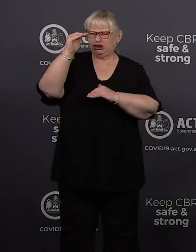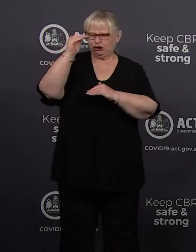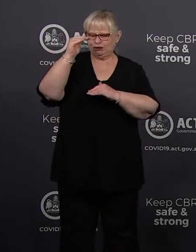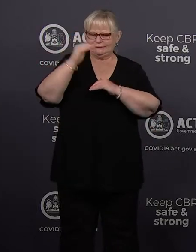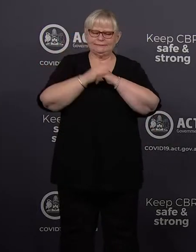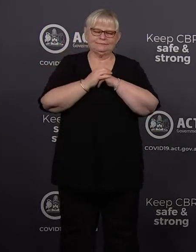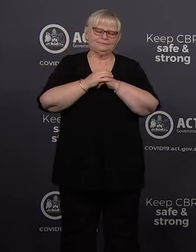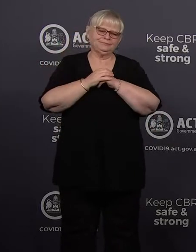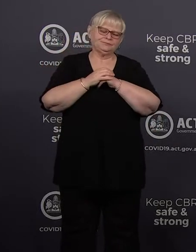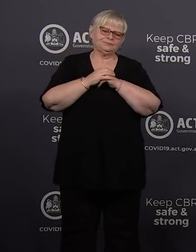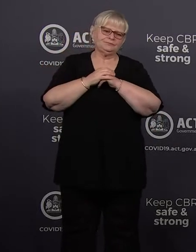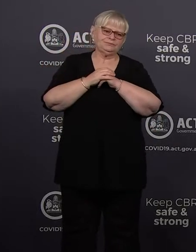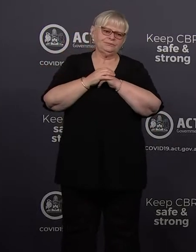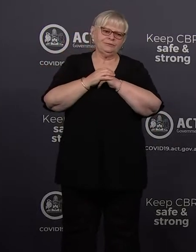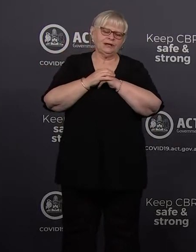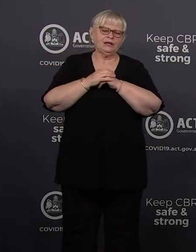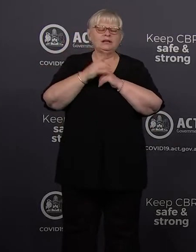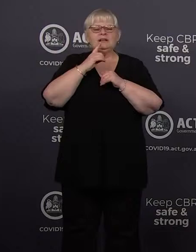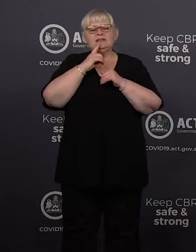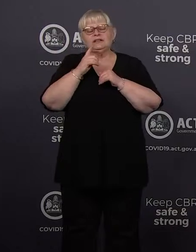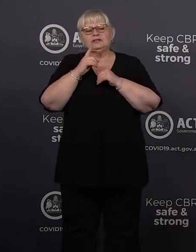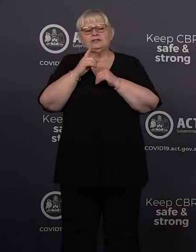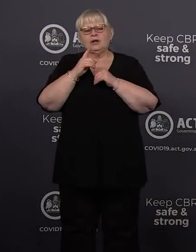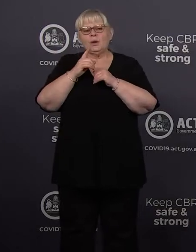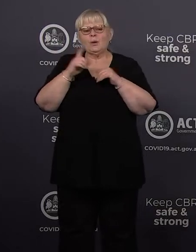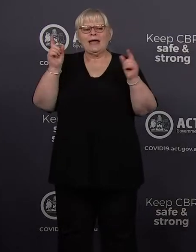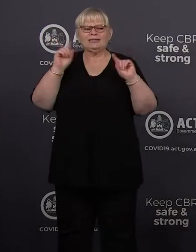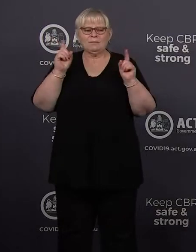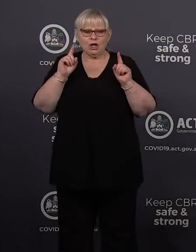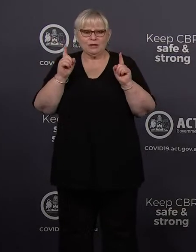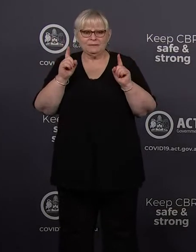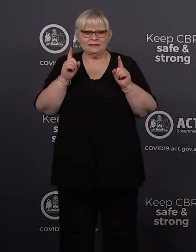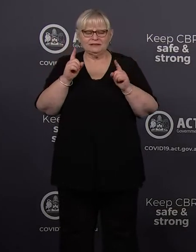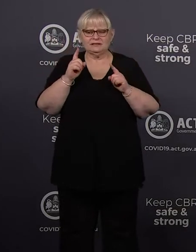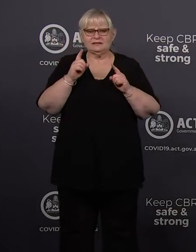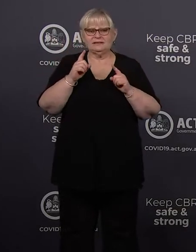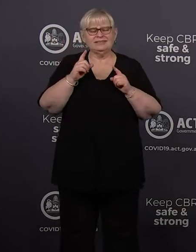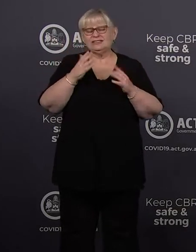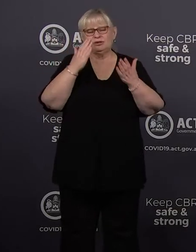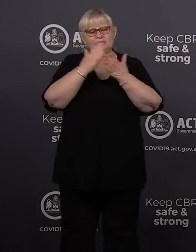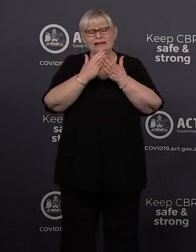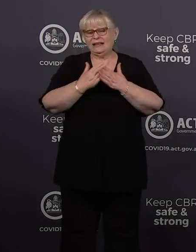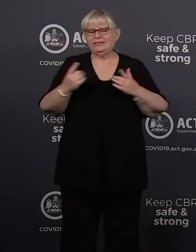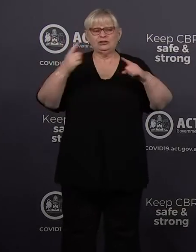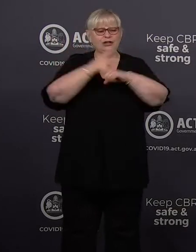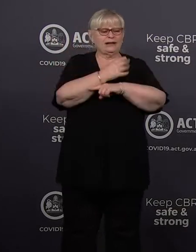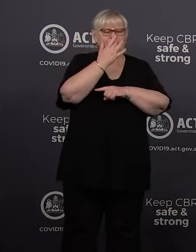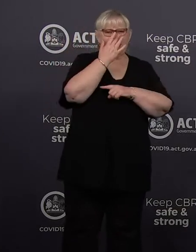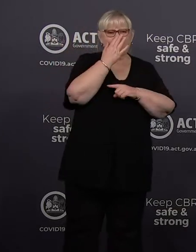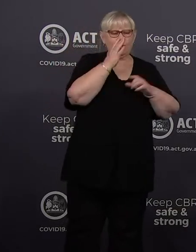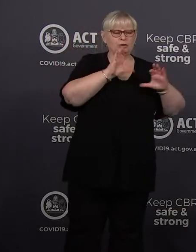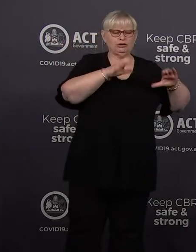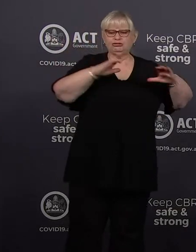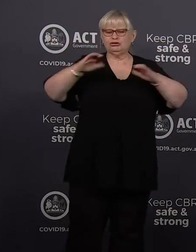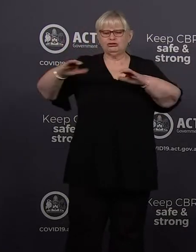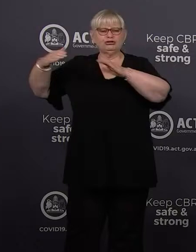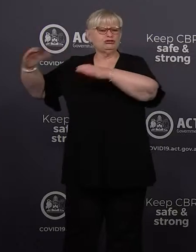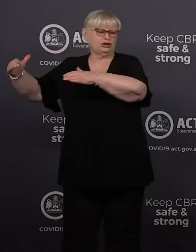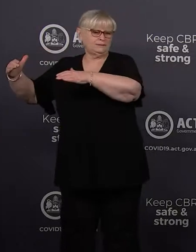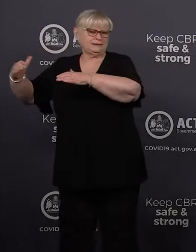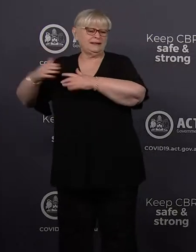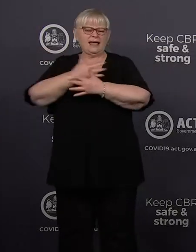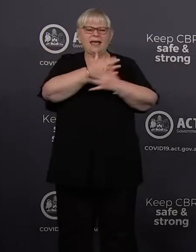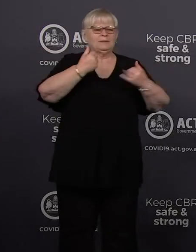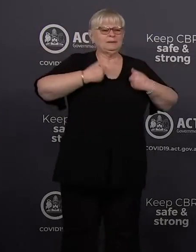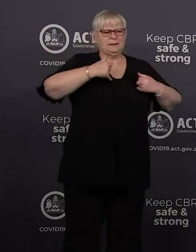So to provide a broader update on the outbreak itself, at this time there is very little change in the breakdown of active cases across age